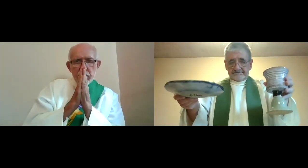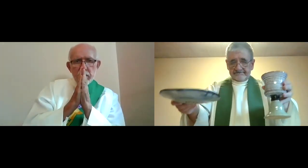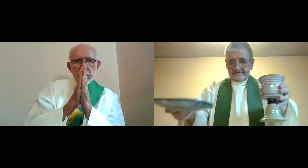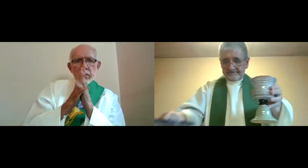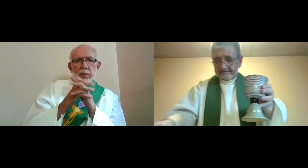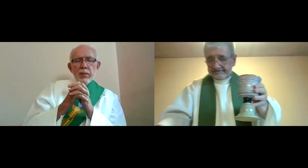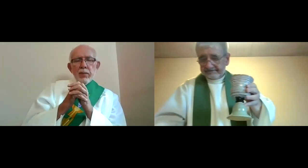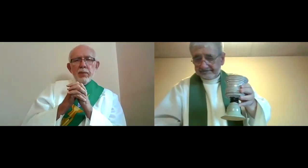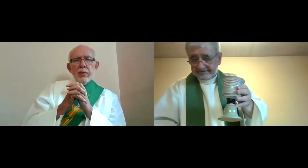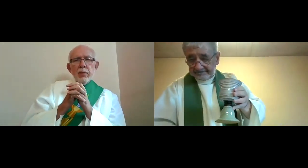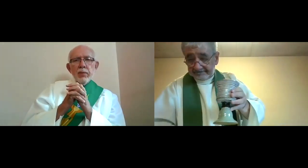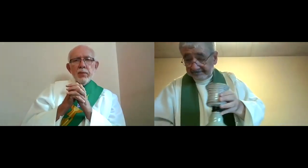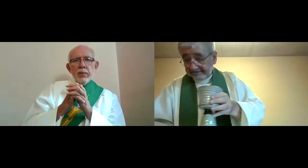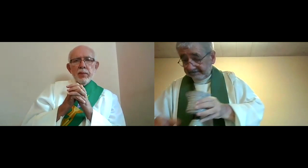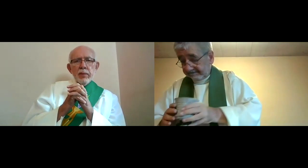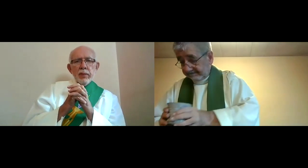Amen.